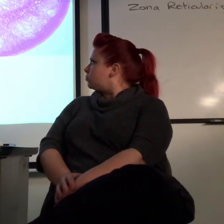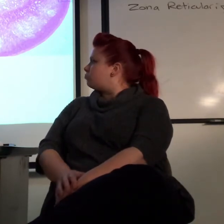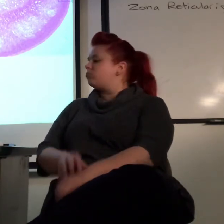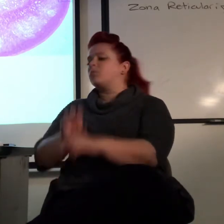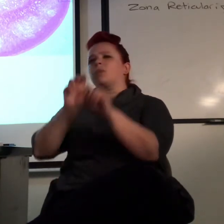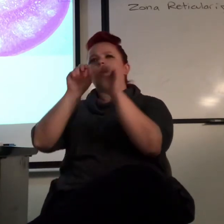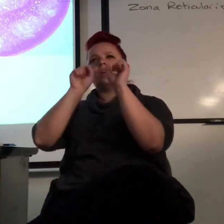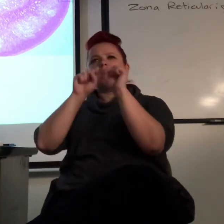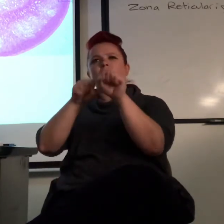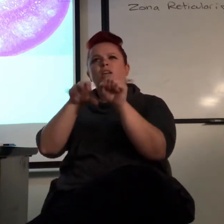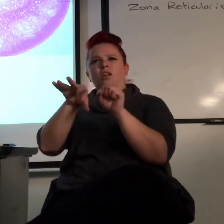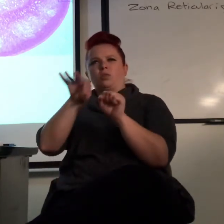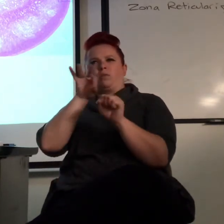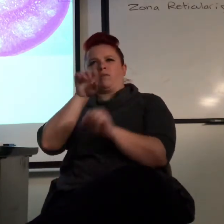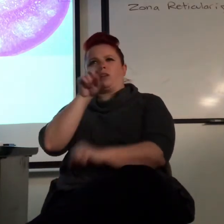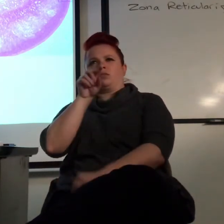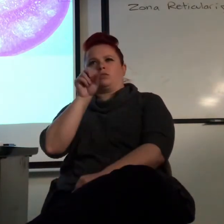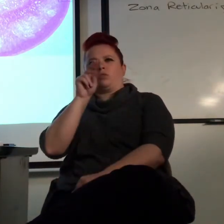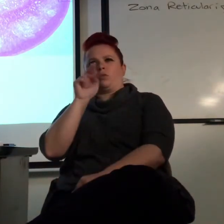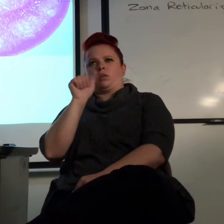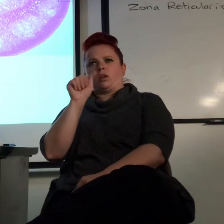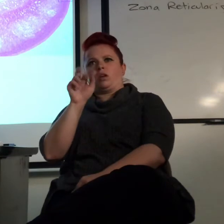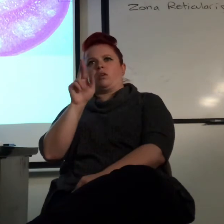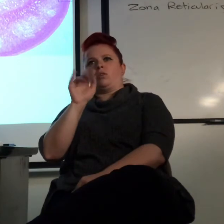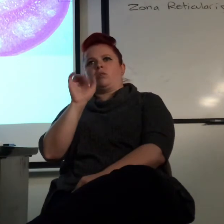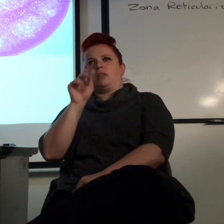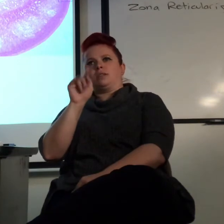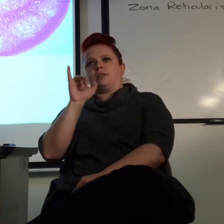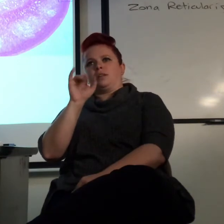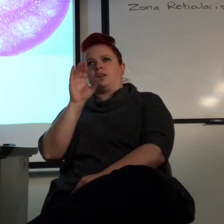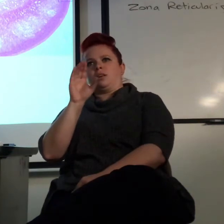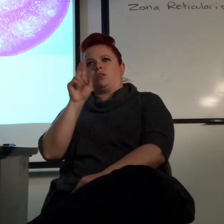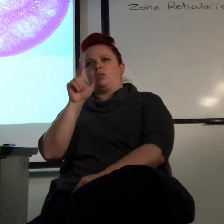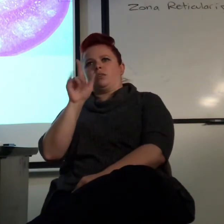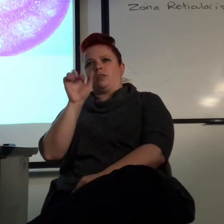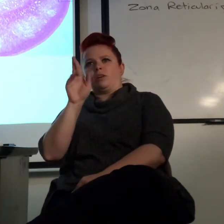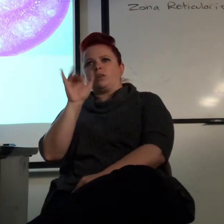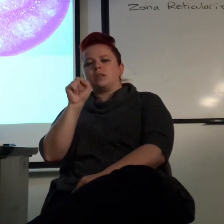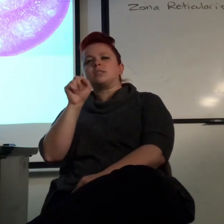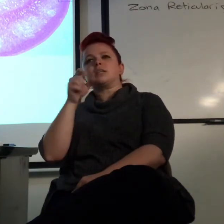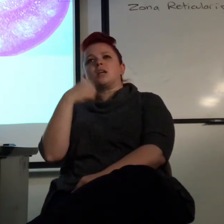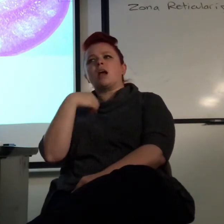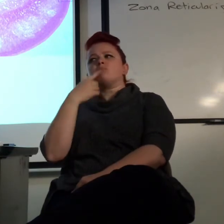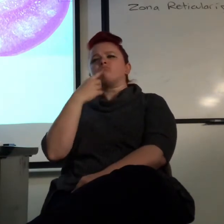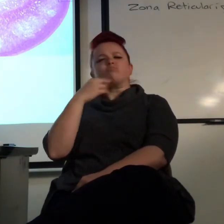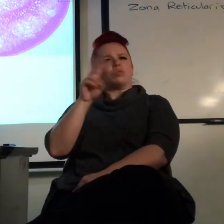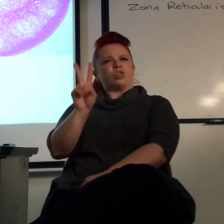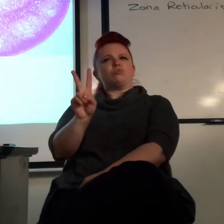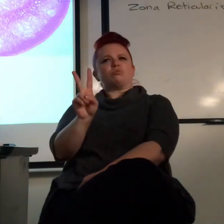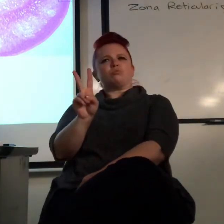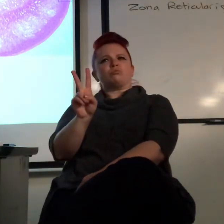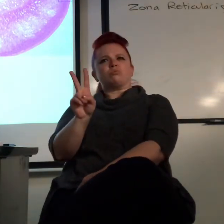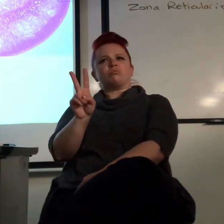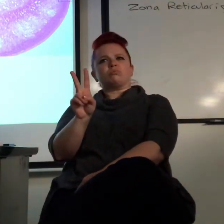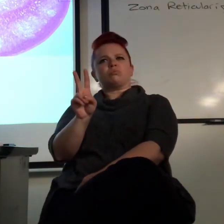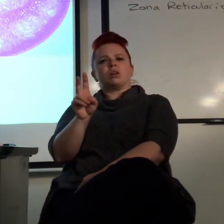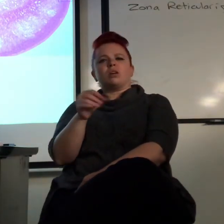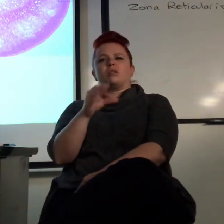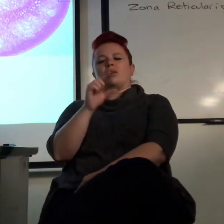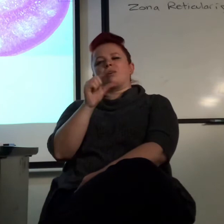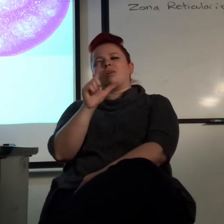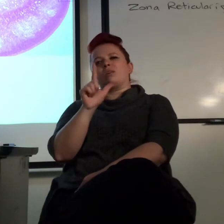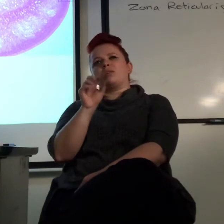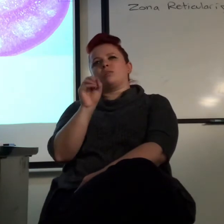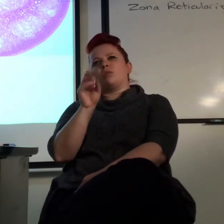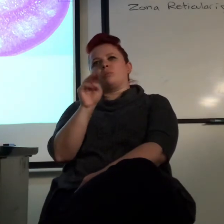Can you find zona reticularis? Yeah. I would say two. Can you see two as being it? What about glomerulosa?